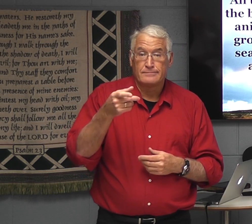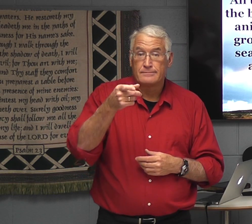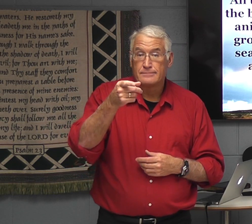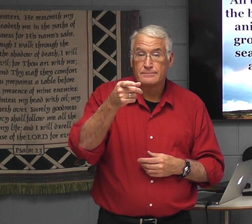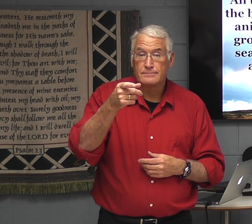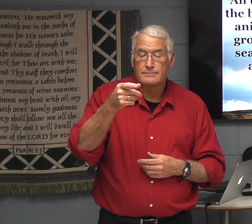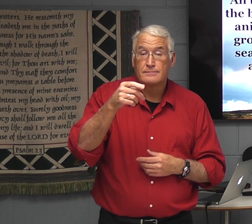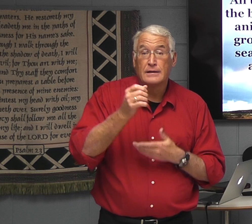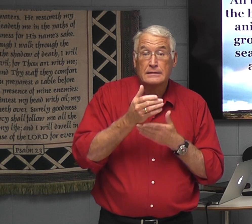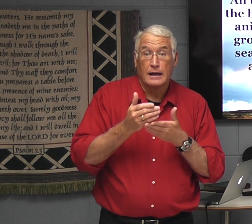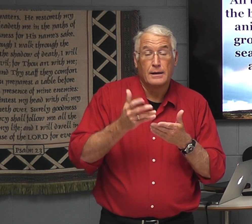No.